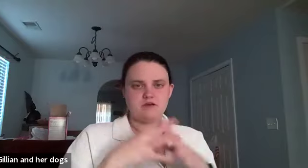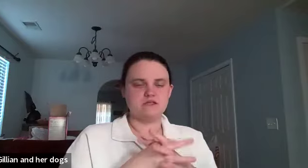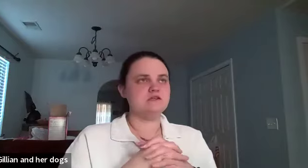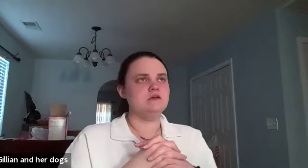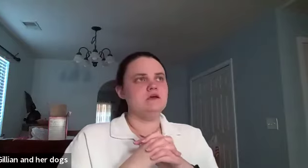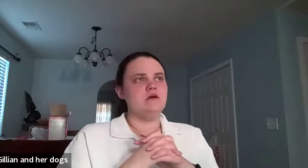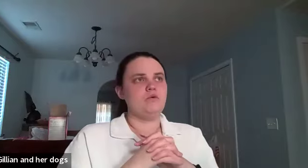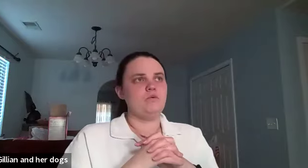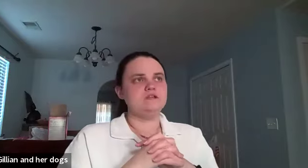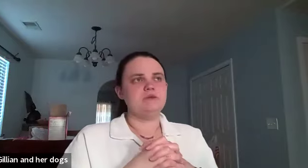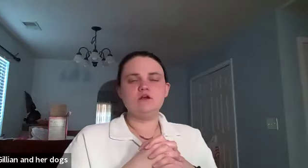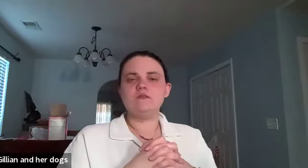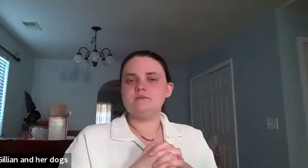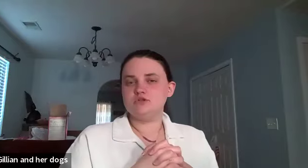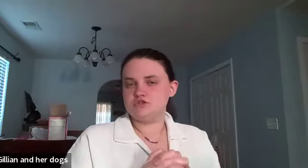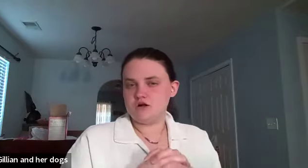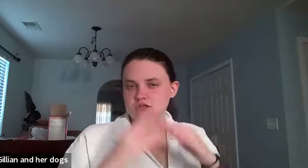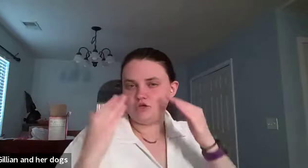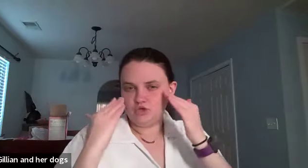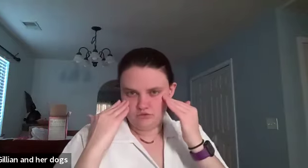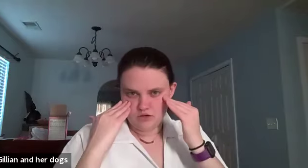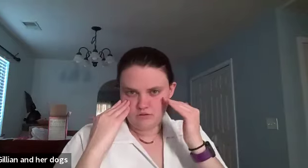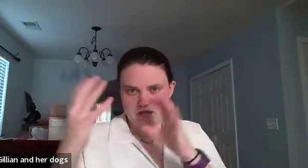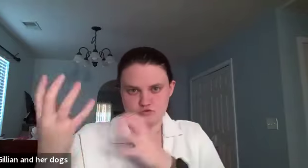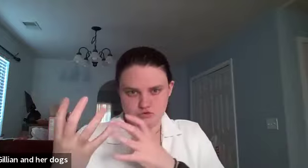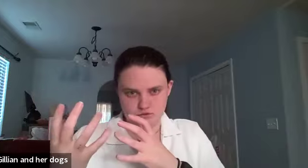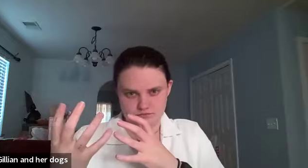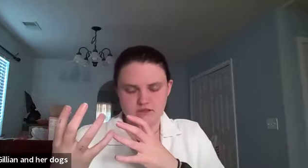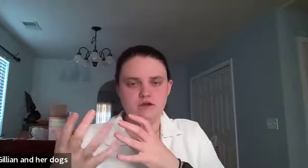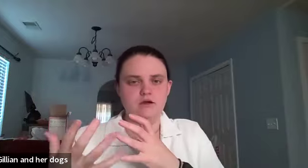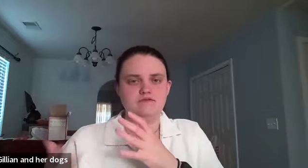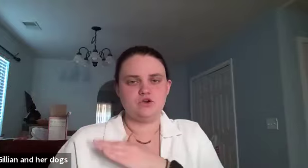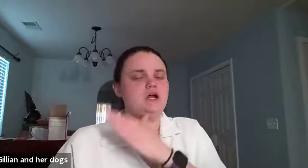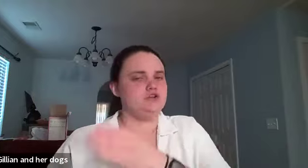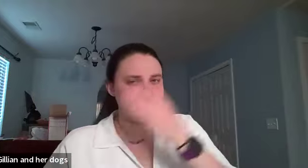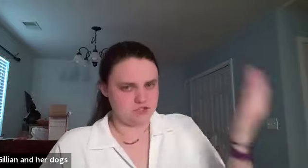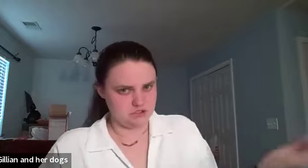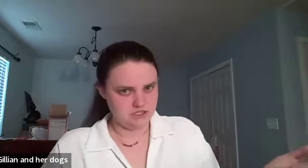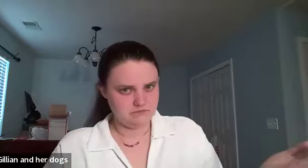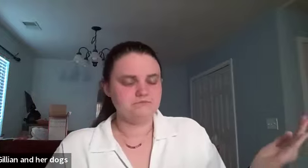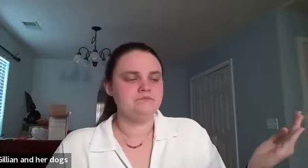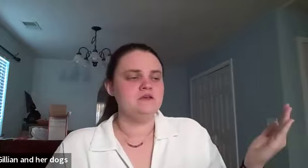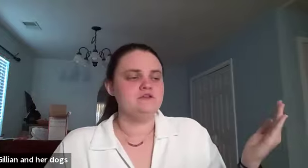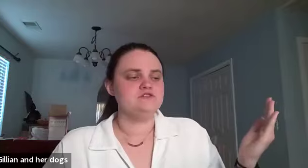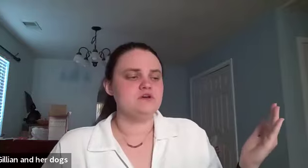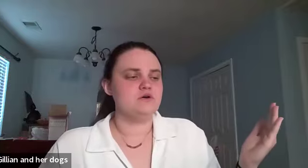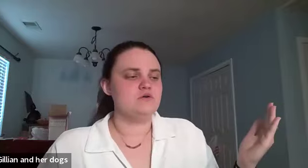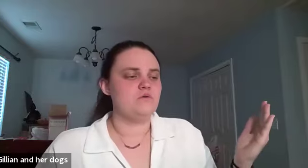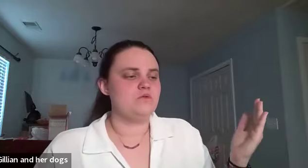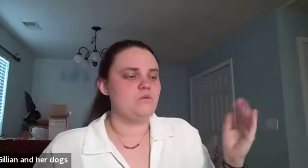explain about this. Depending on the people you talk with and who you know in that group, if they're going to understand what you mean. So the